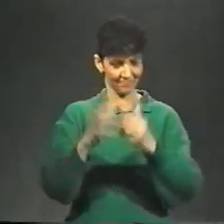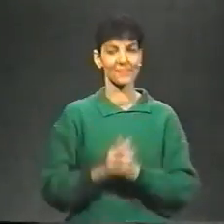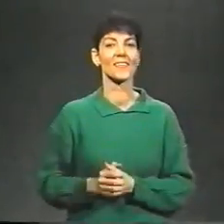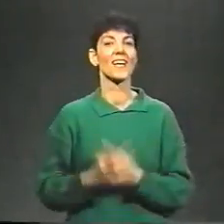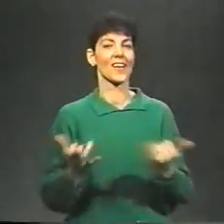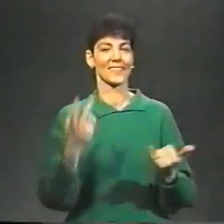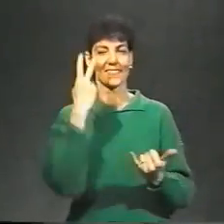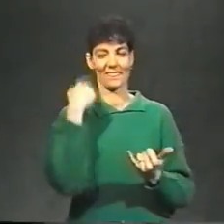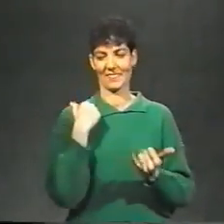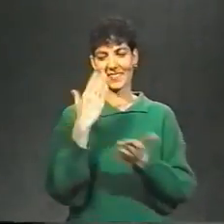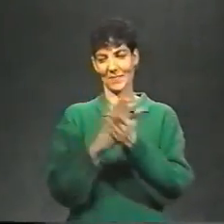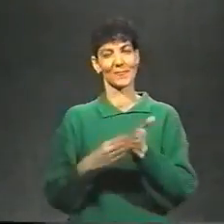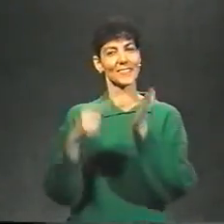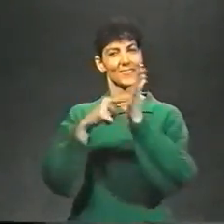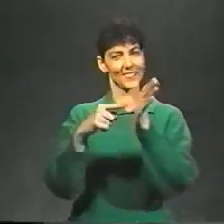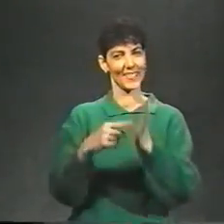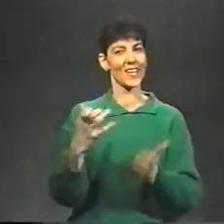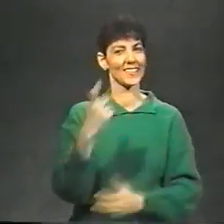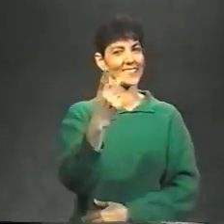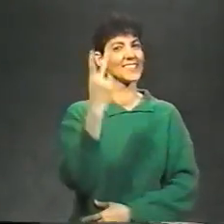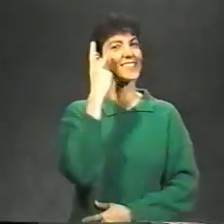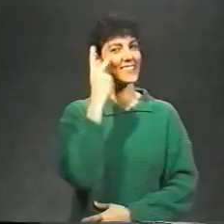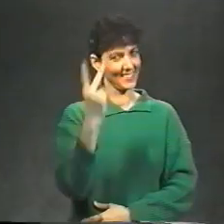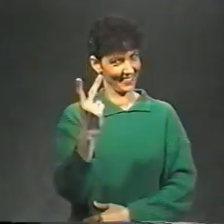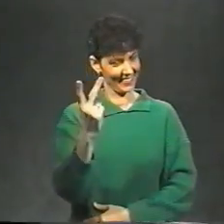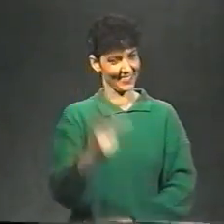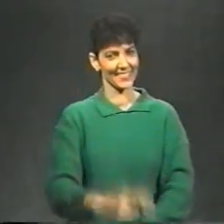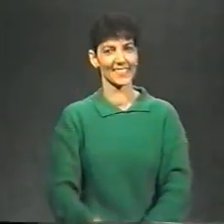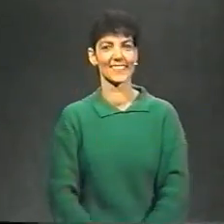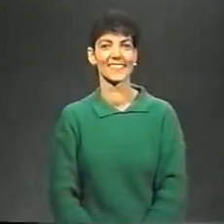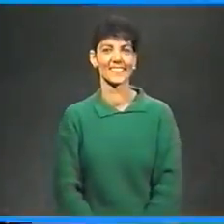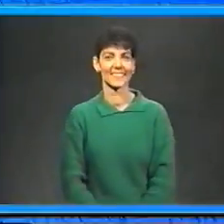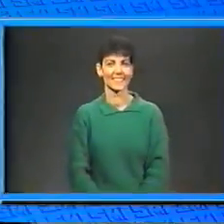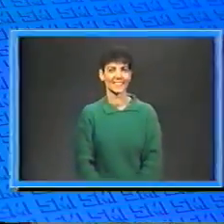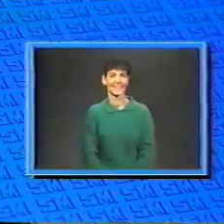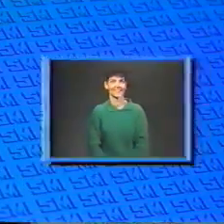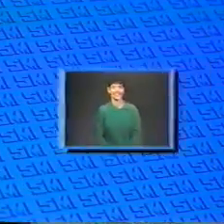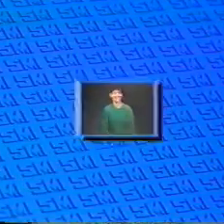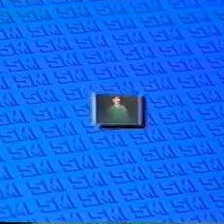slightly with each repetition. Here are some more excerpts from our signers.